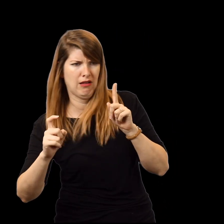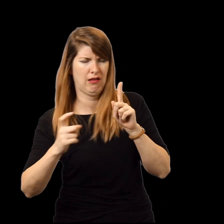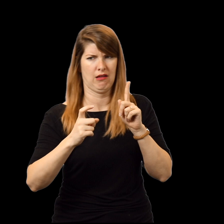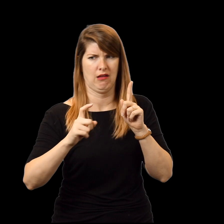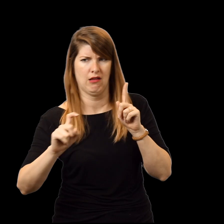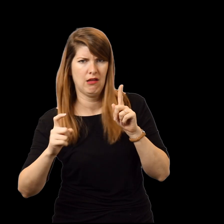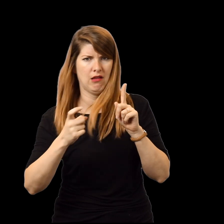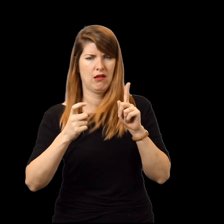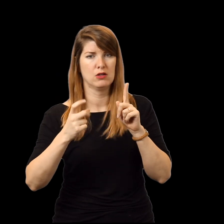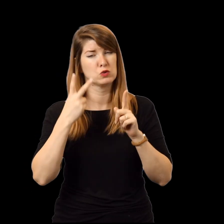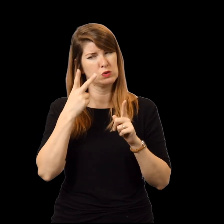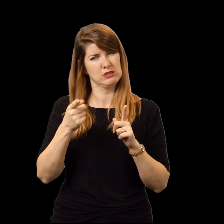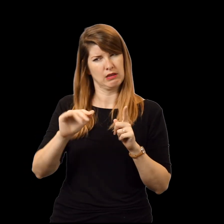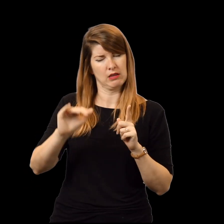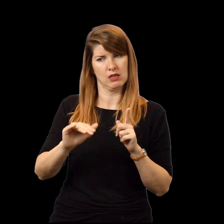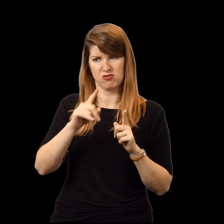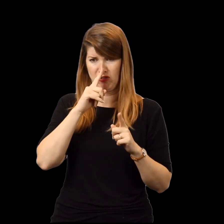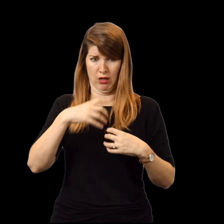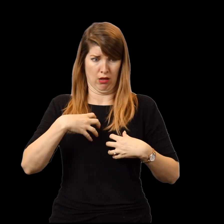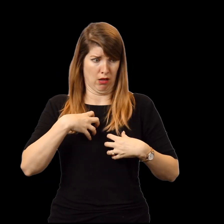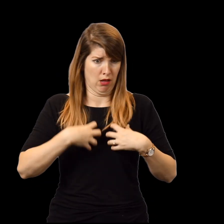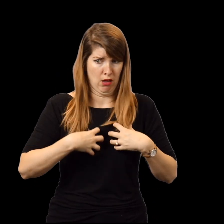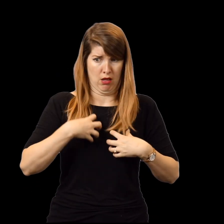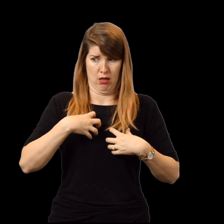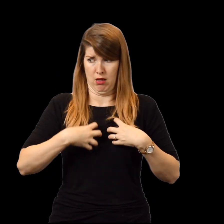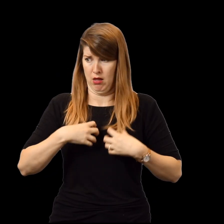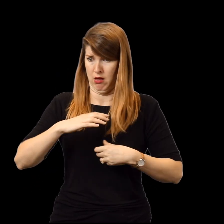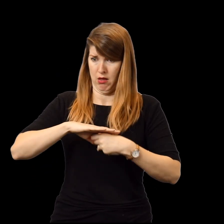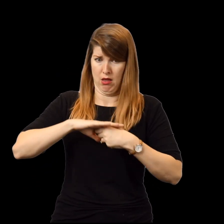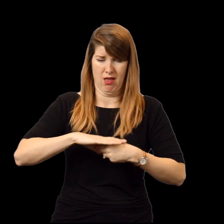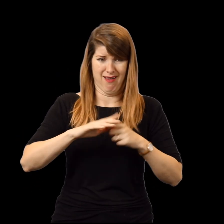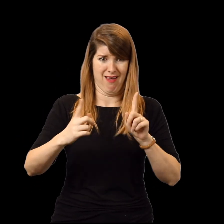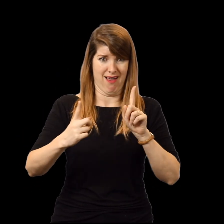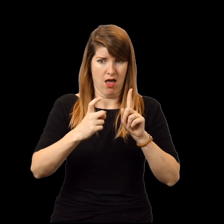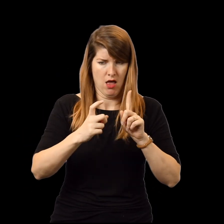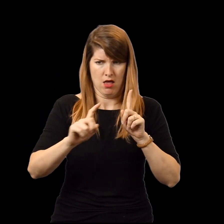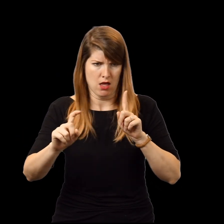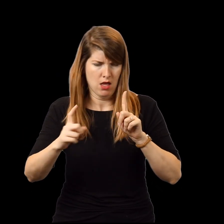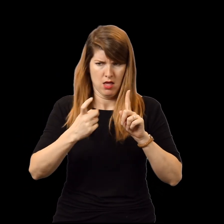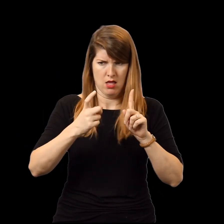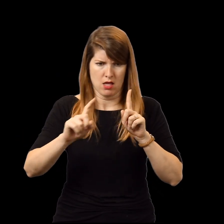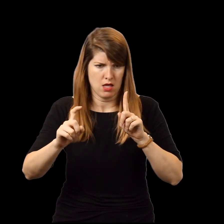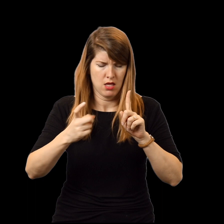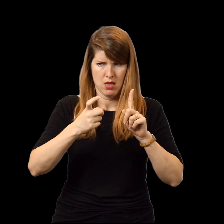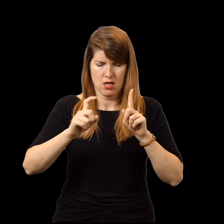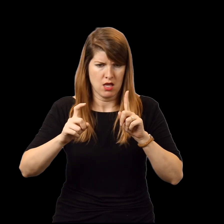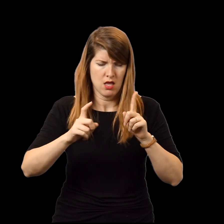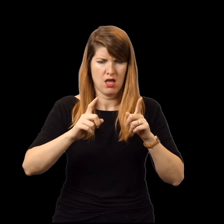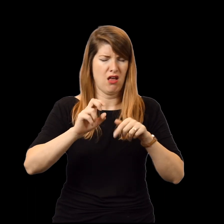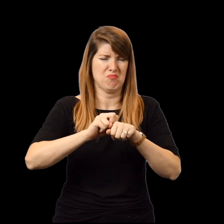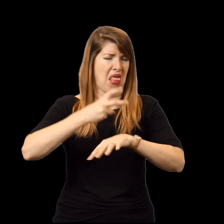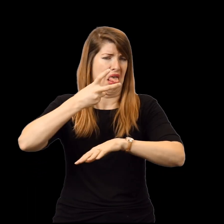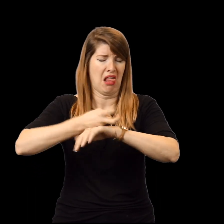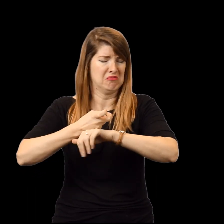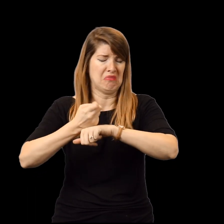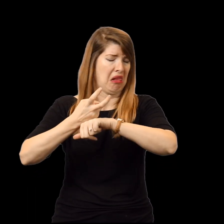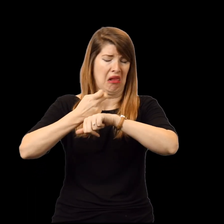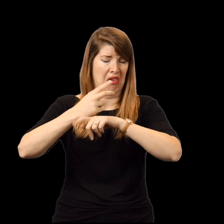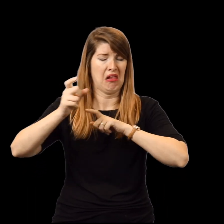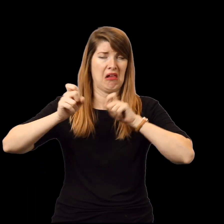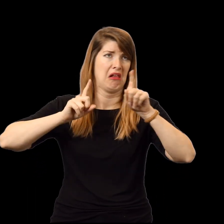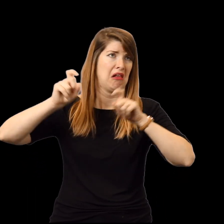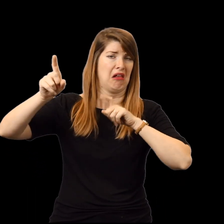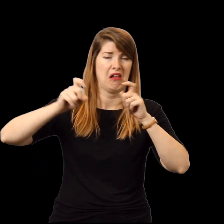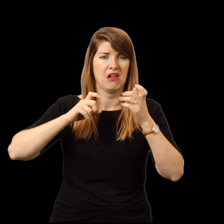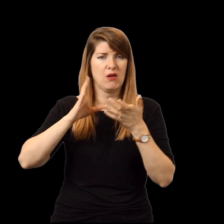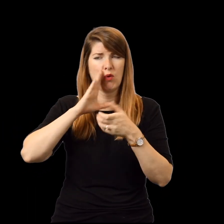see with these kids that they're in such severe distress. They're going towards, they're going away, they throw themselves